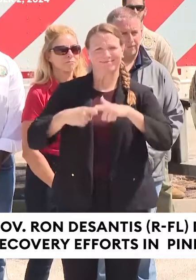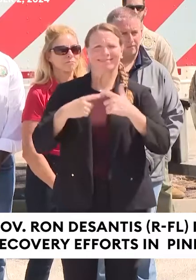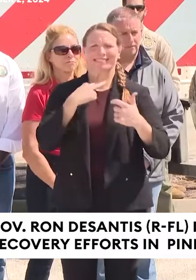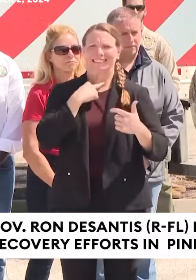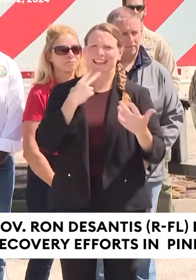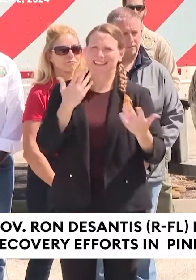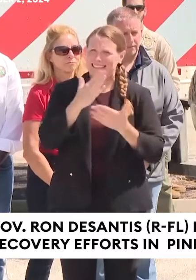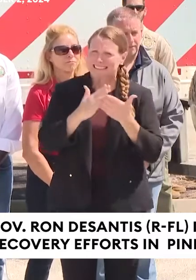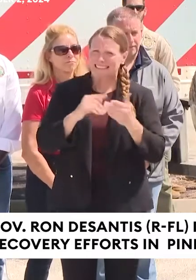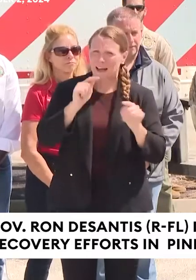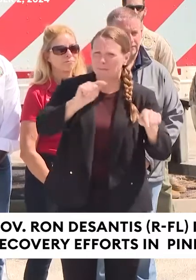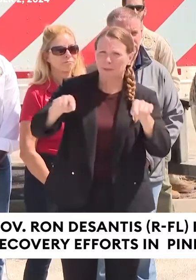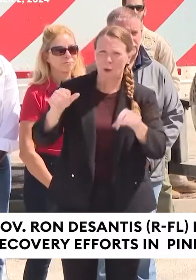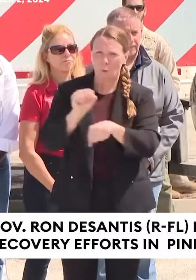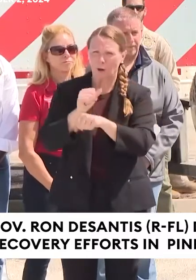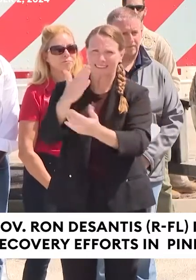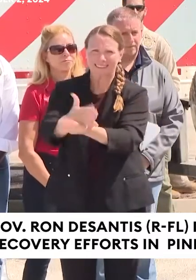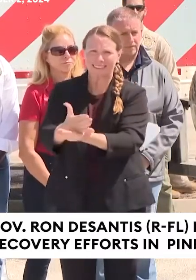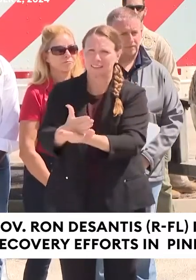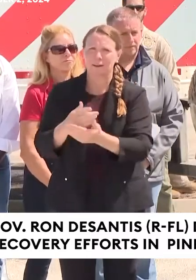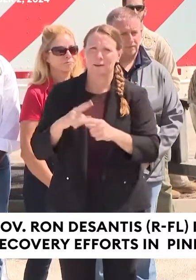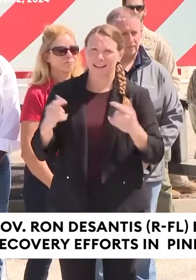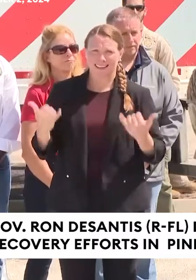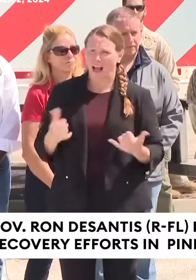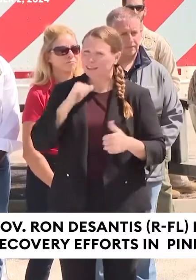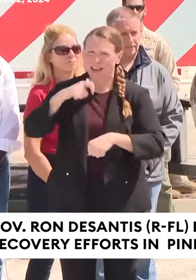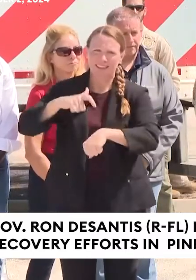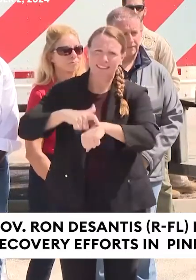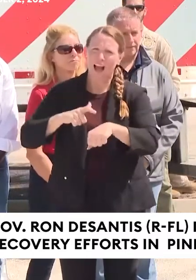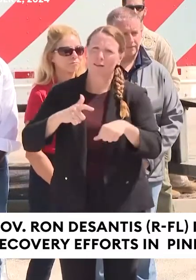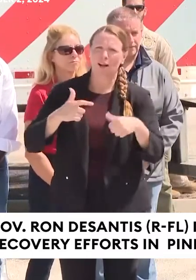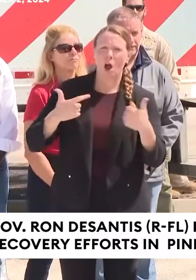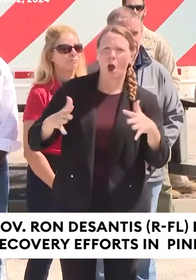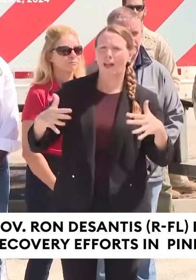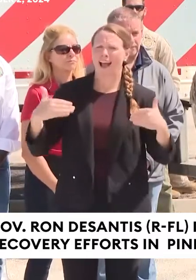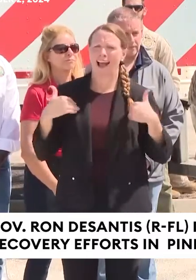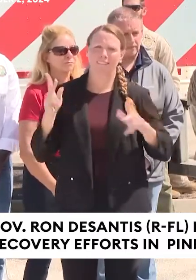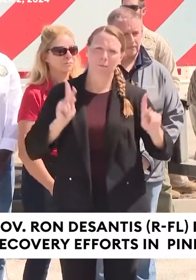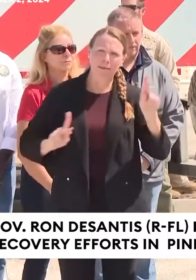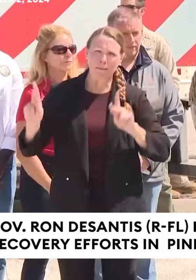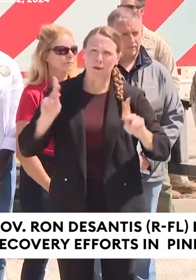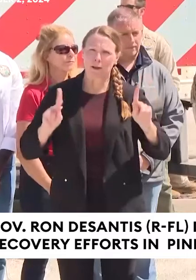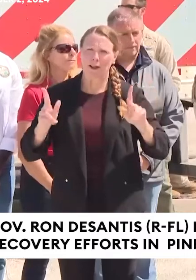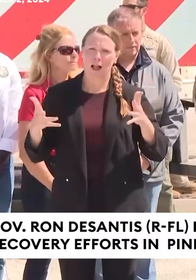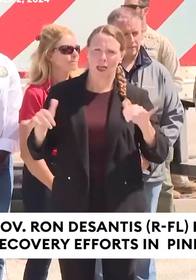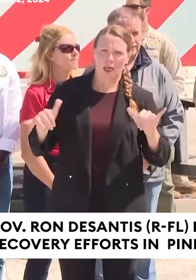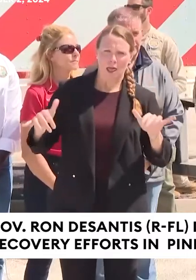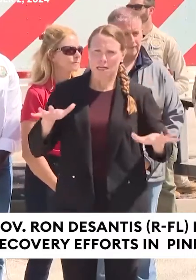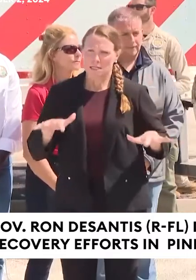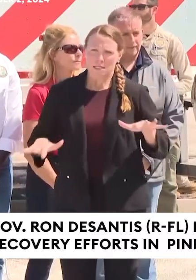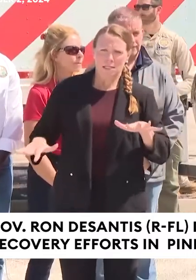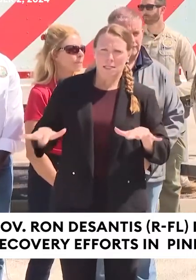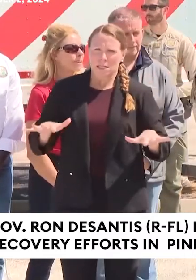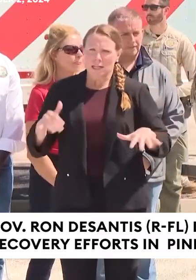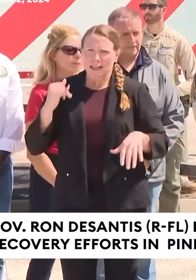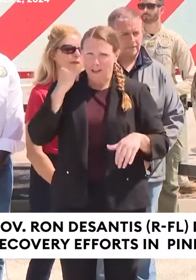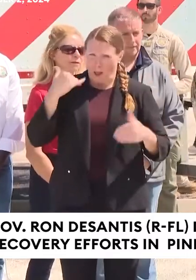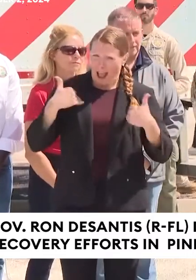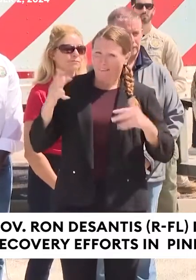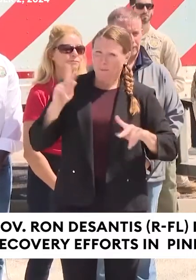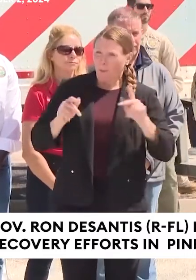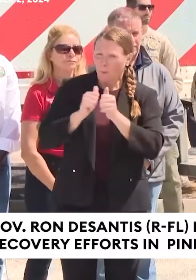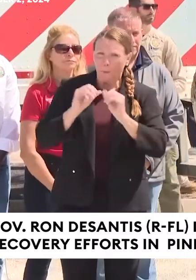this work stoppage. So now is not the time. You already have people that are reeling. You have people that are on their backs. Let's